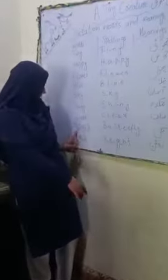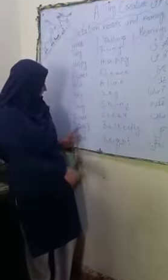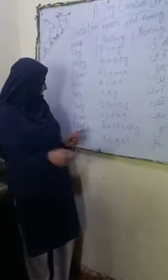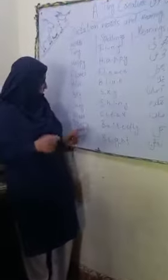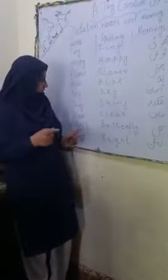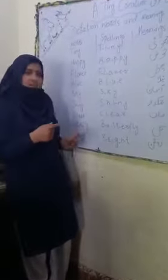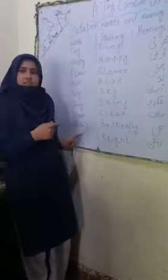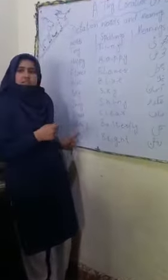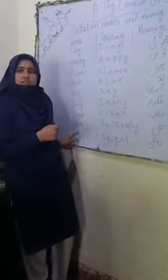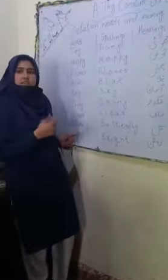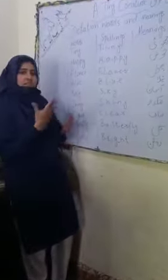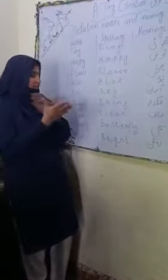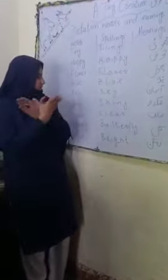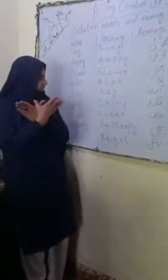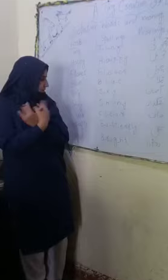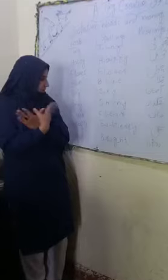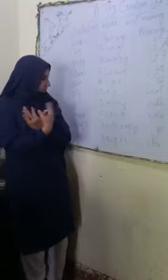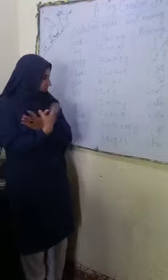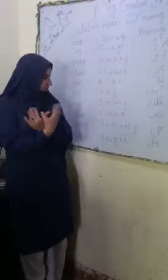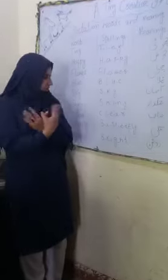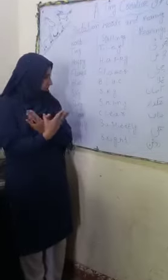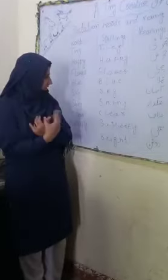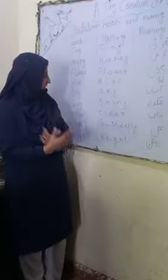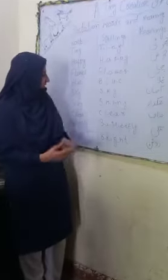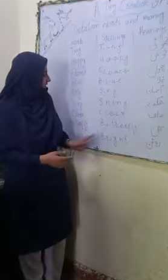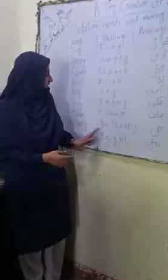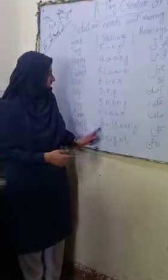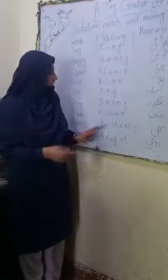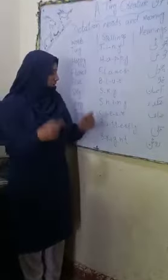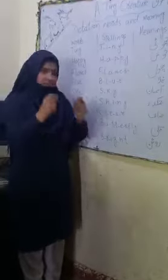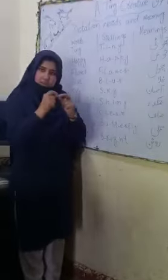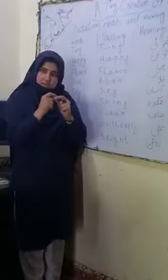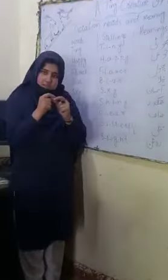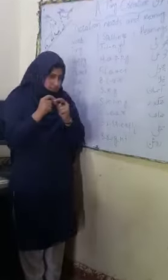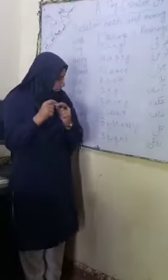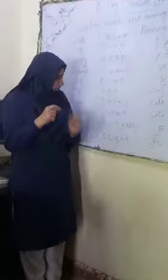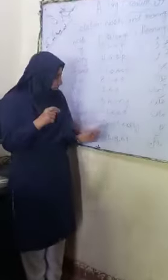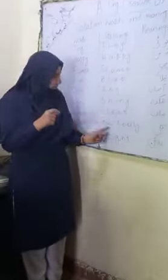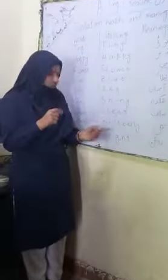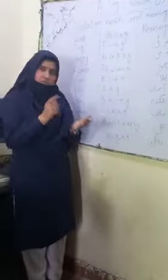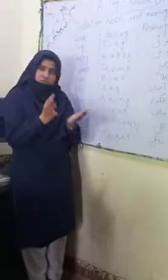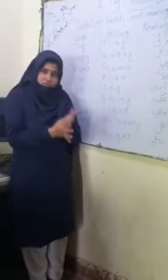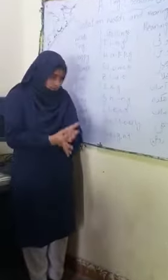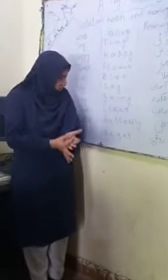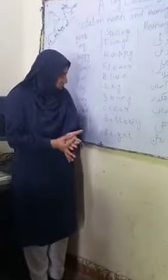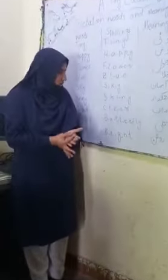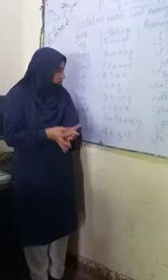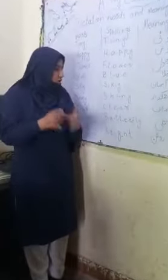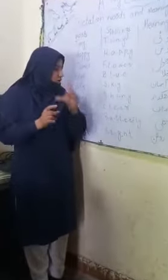butterfly, butterfly, B, U, double